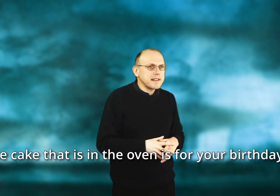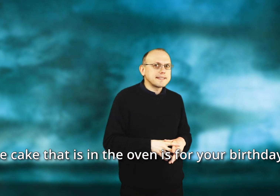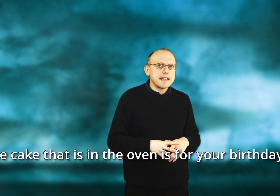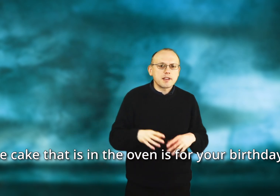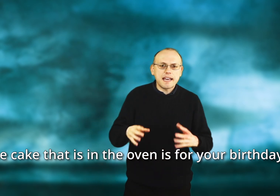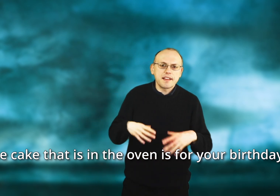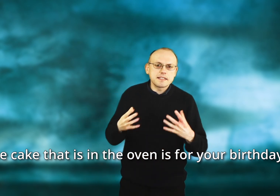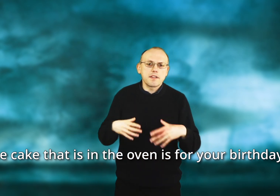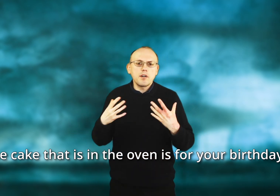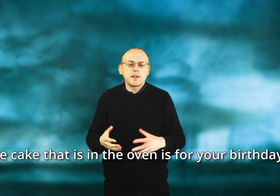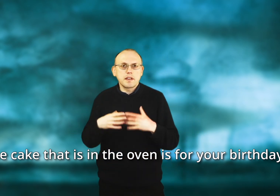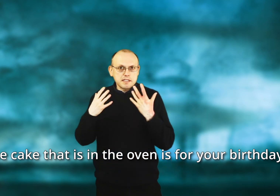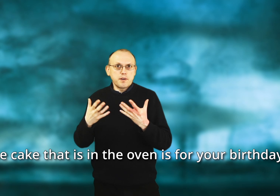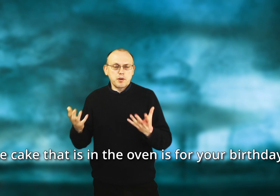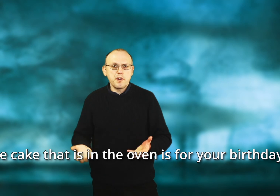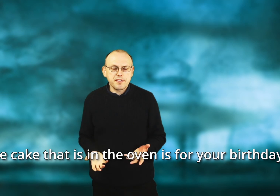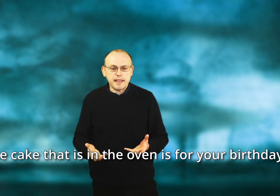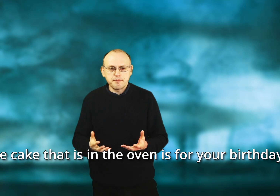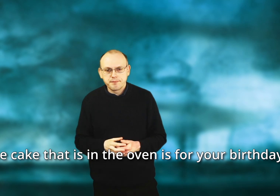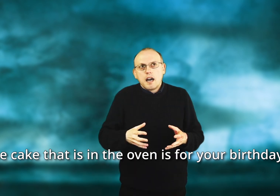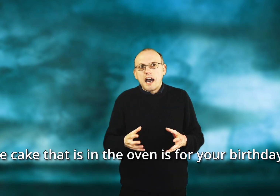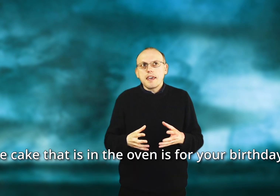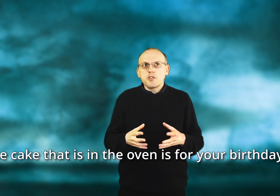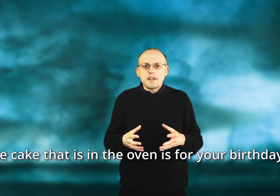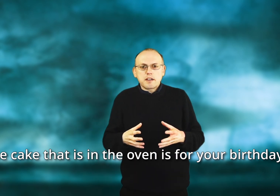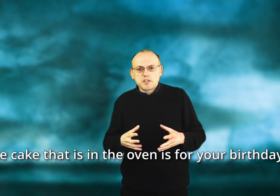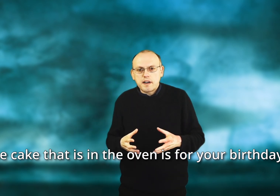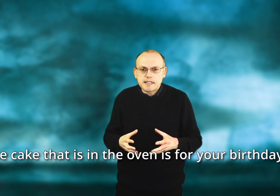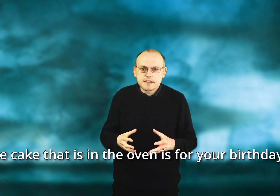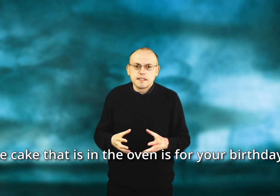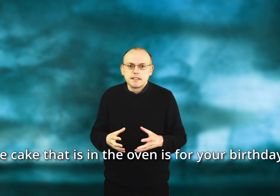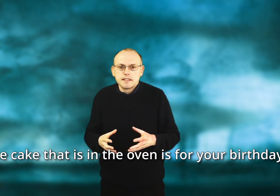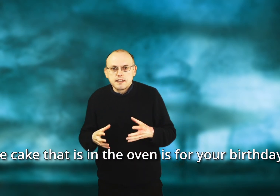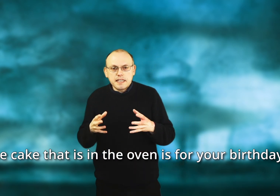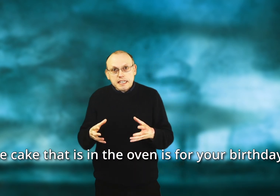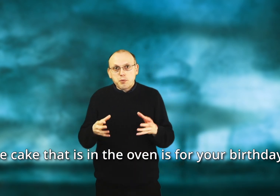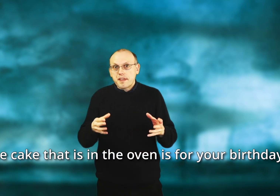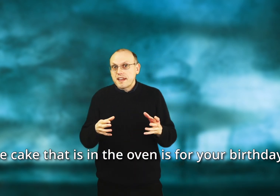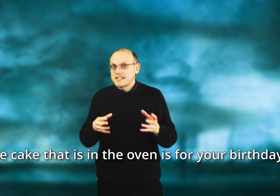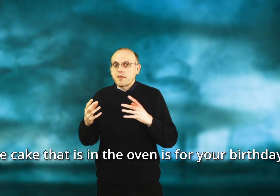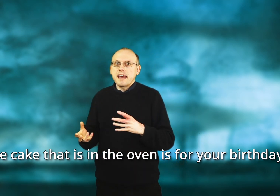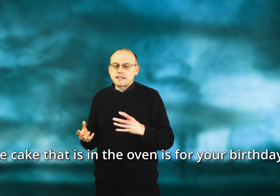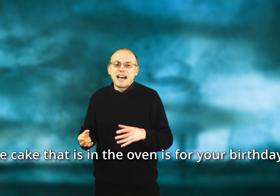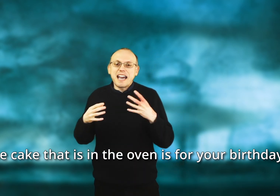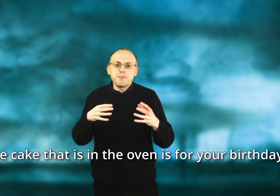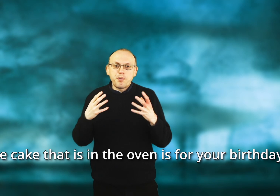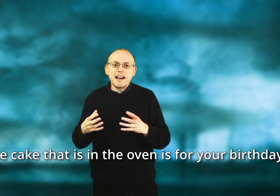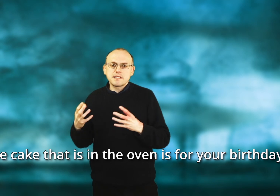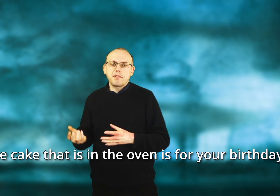say the cake that is in the oven is for your birthday, I usually contrast it with something else. I imply something